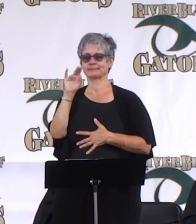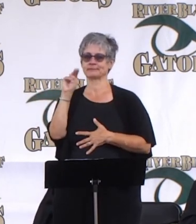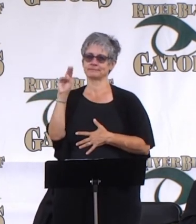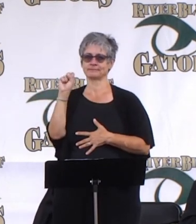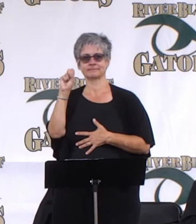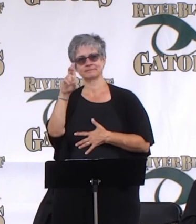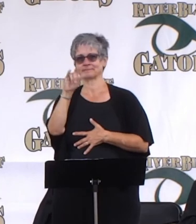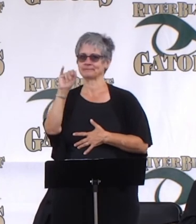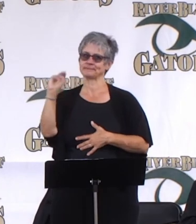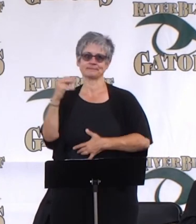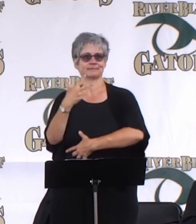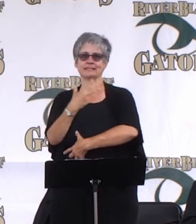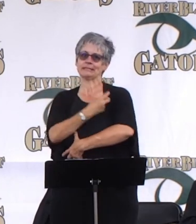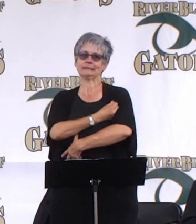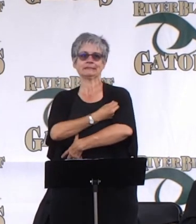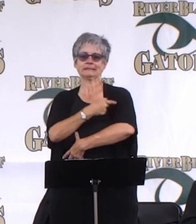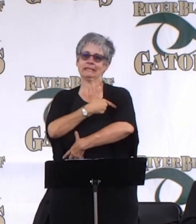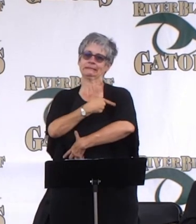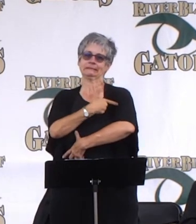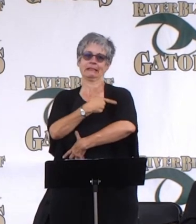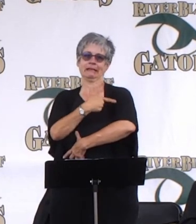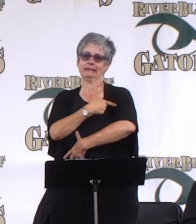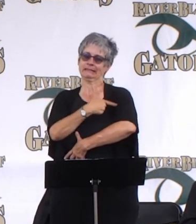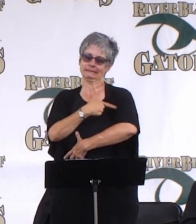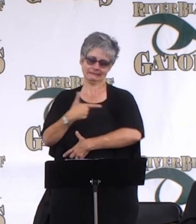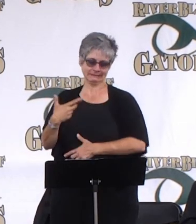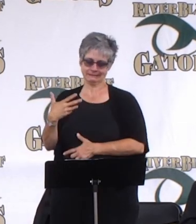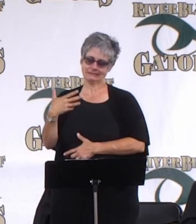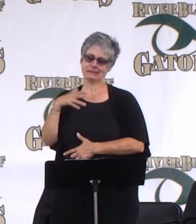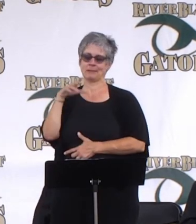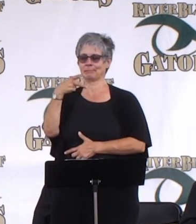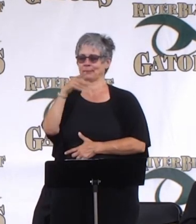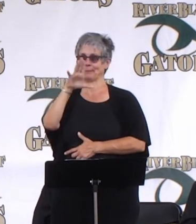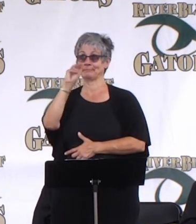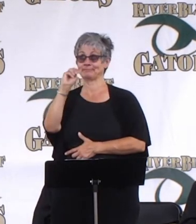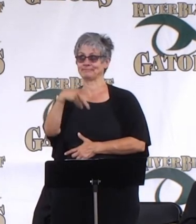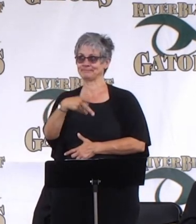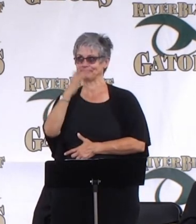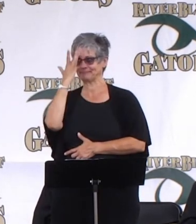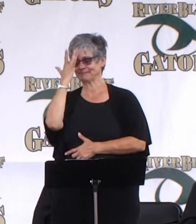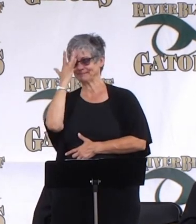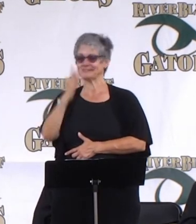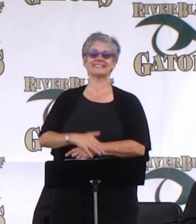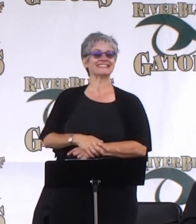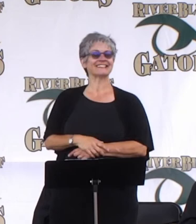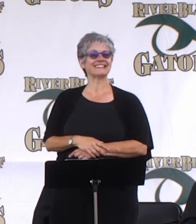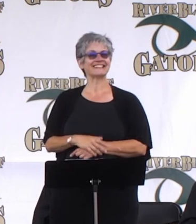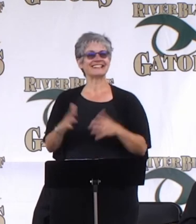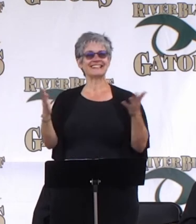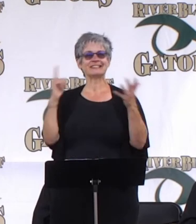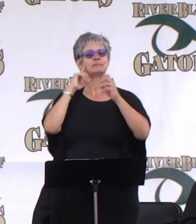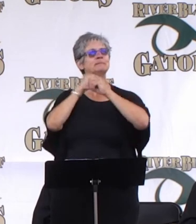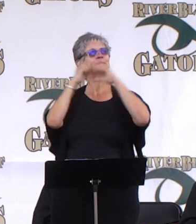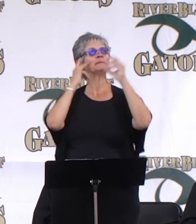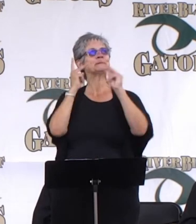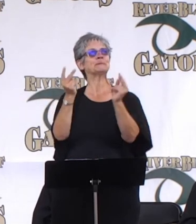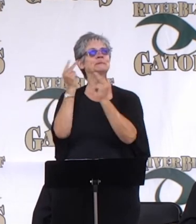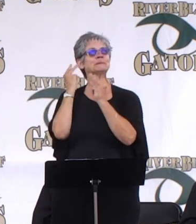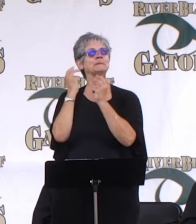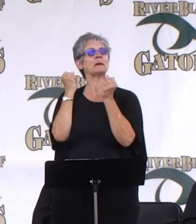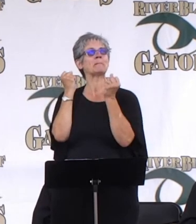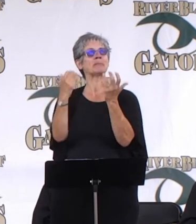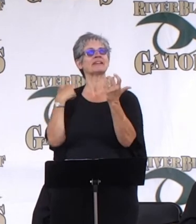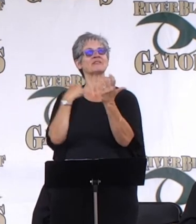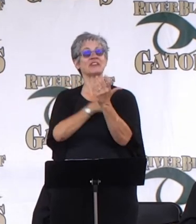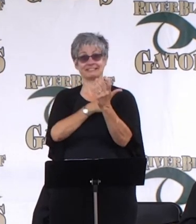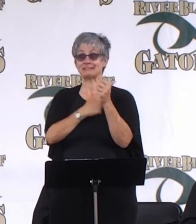But regardless, we will reflect on all of these moments as a quick slideshow in our minds in the years to come. Most of us probably